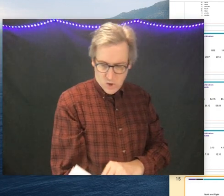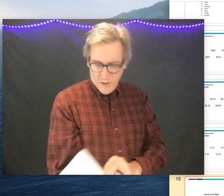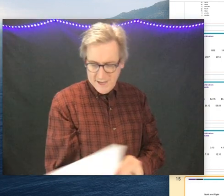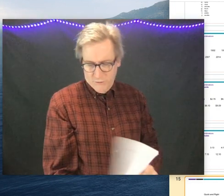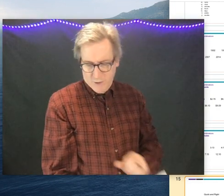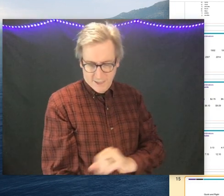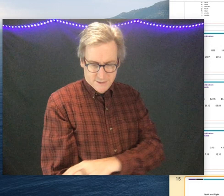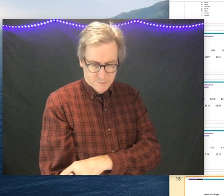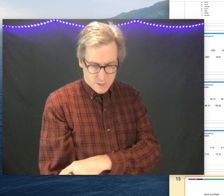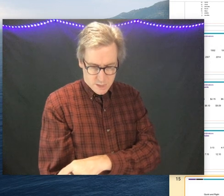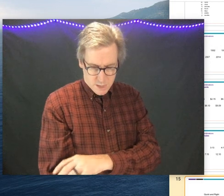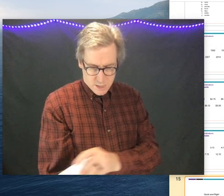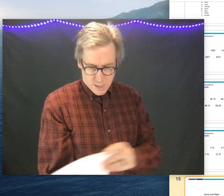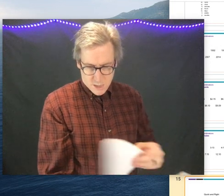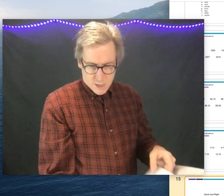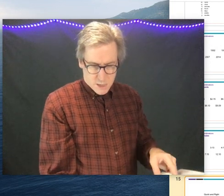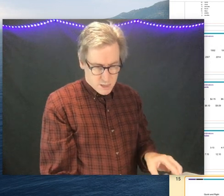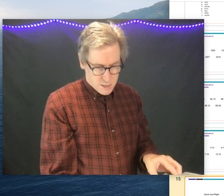quick and right.